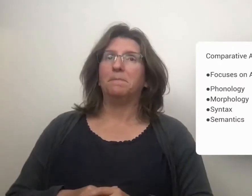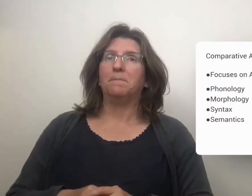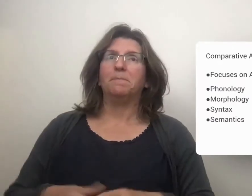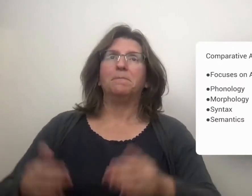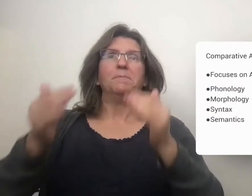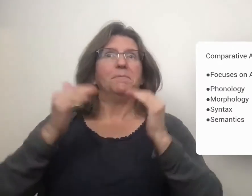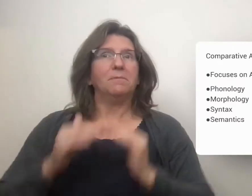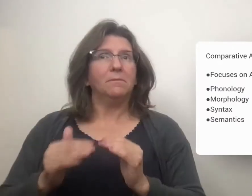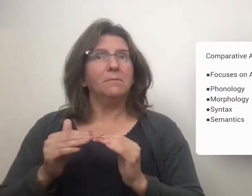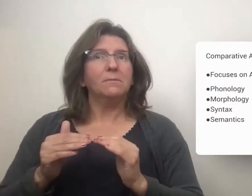as well as